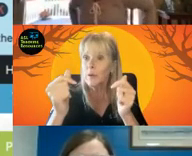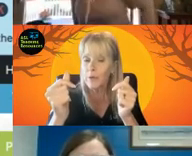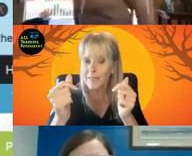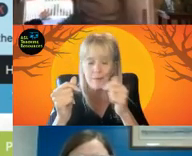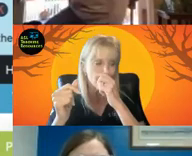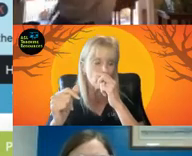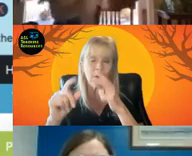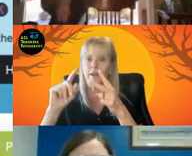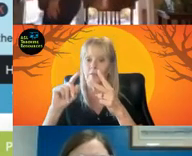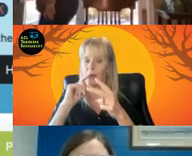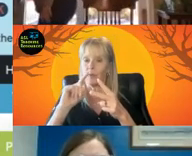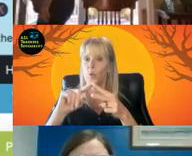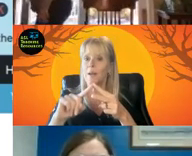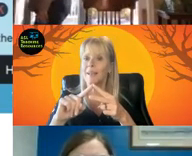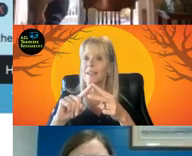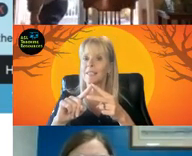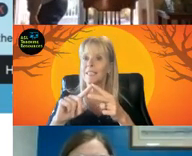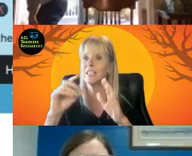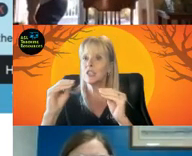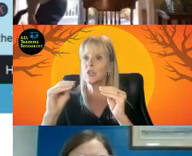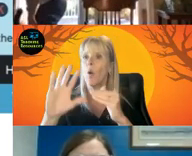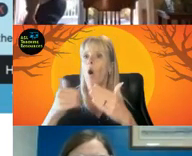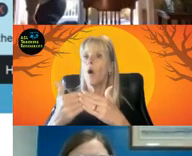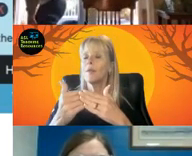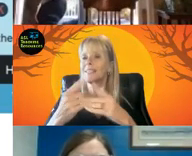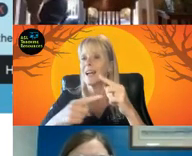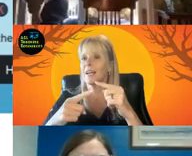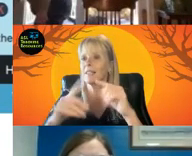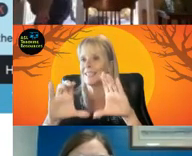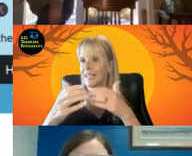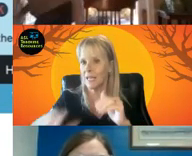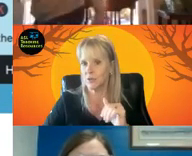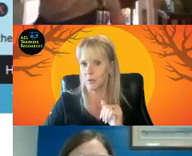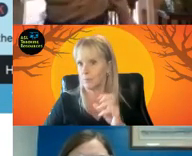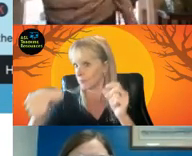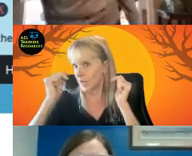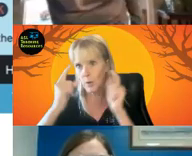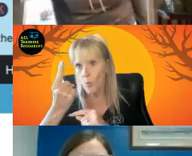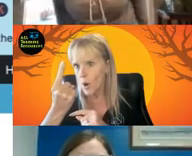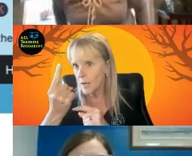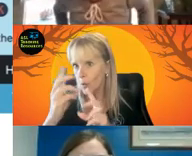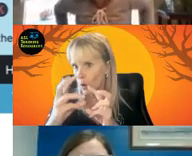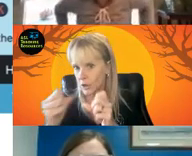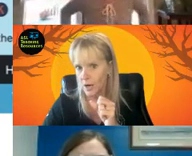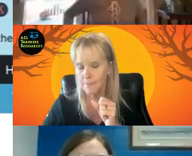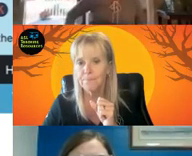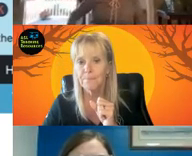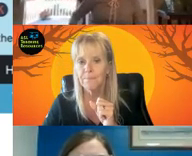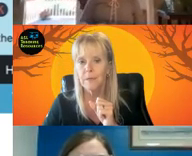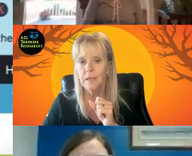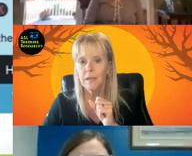and really quickly, we have one that teaches you all the signs in the classroom in one